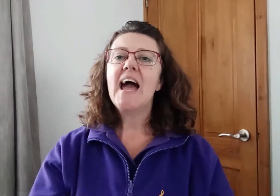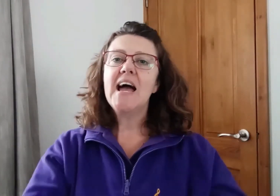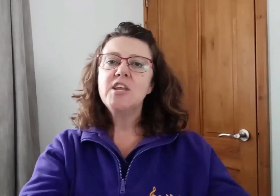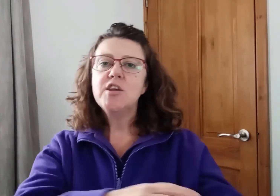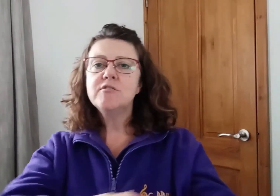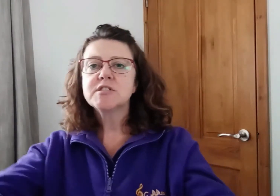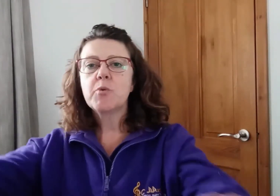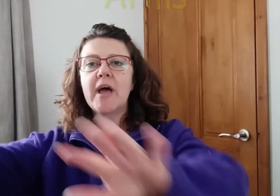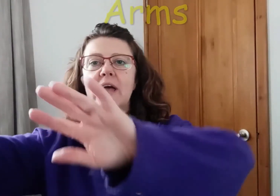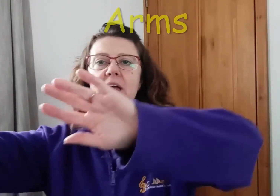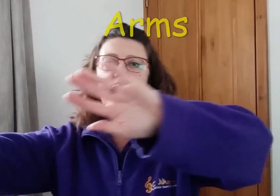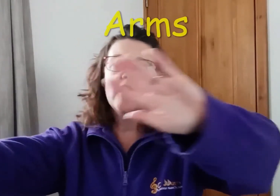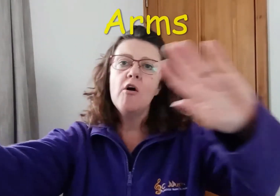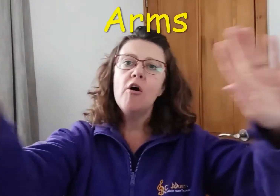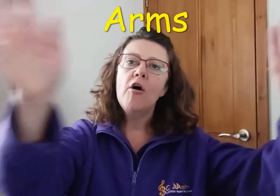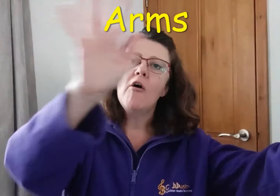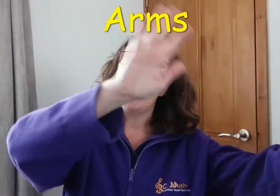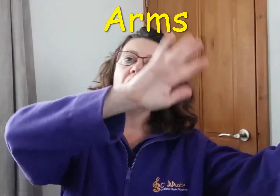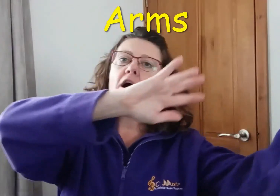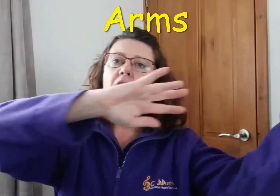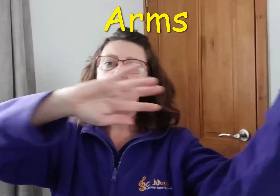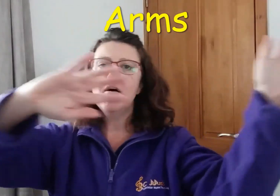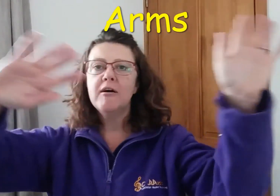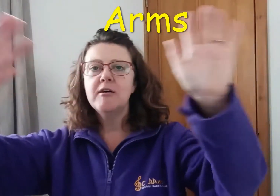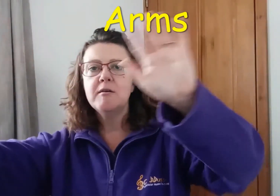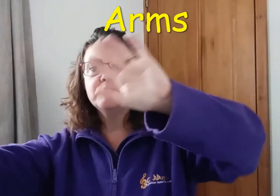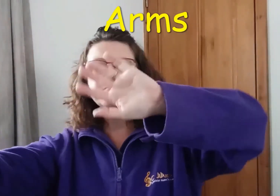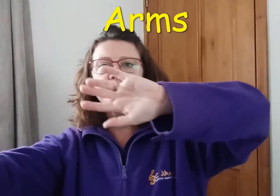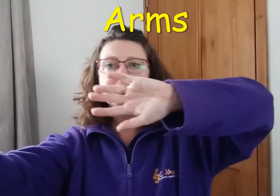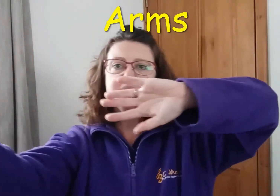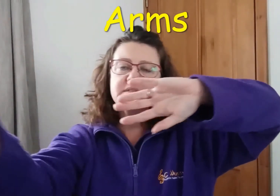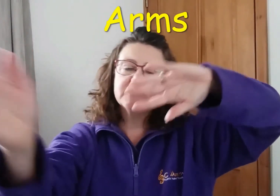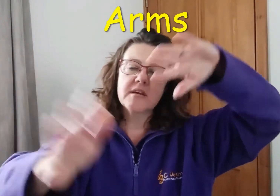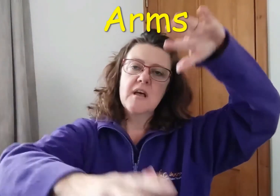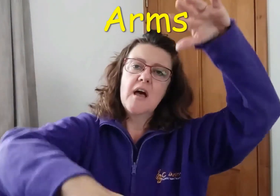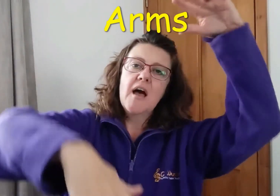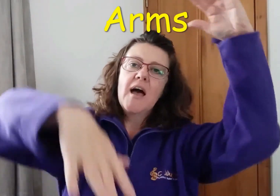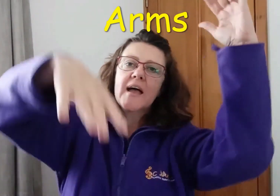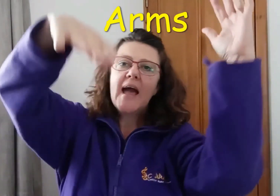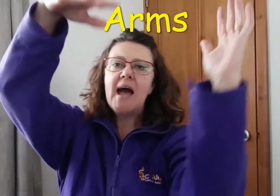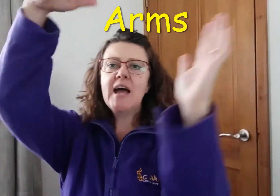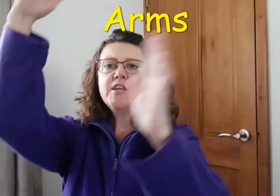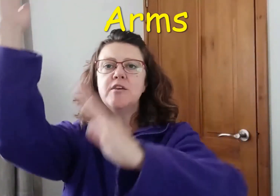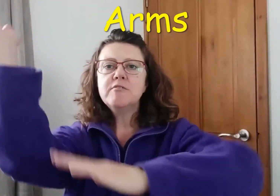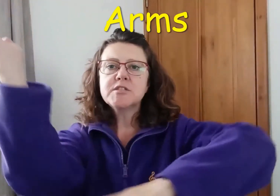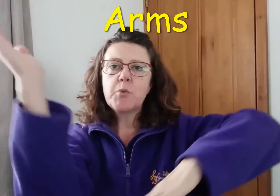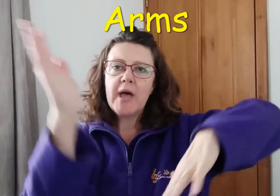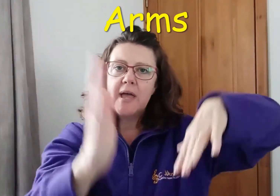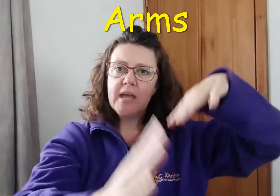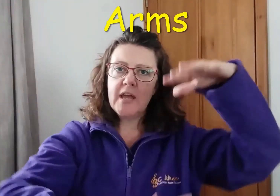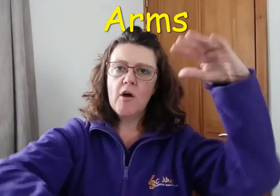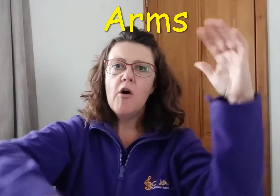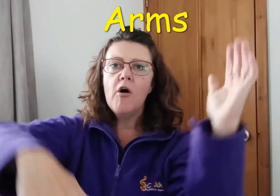Can you sway your arms? Can you sway your